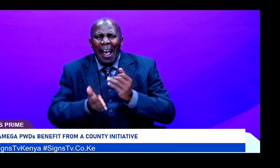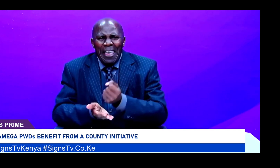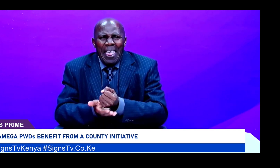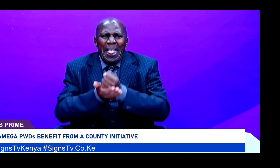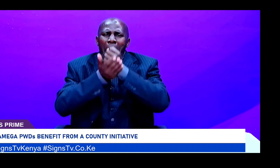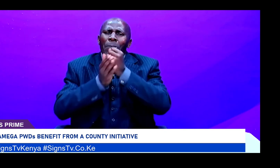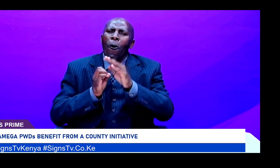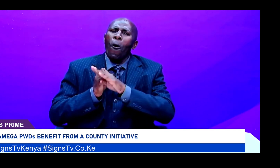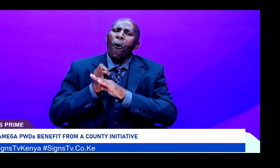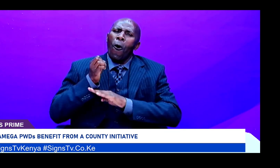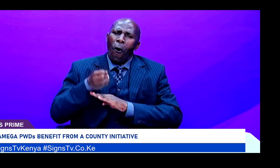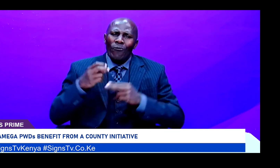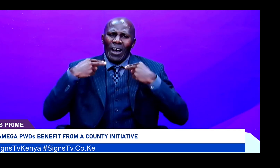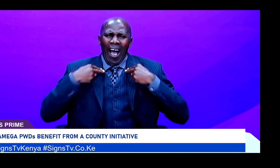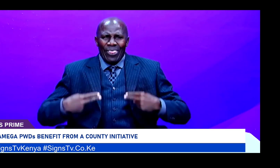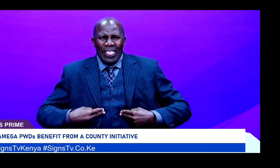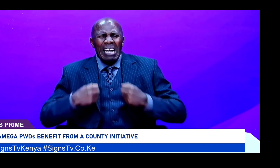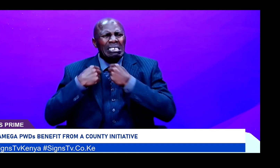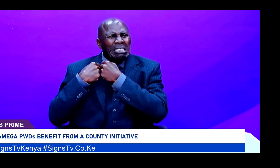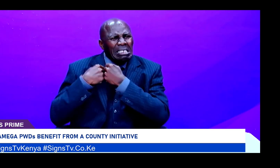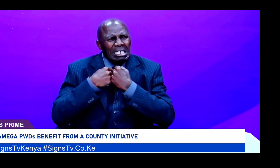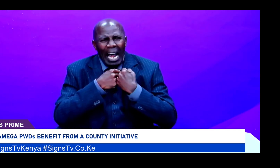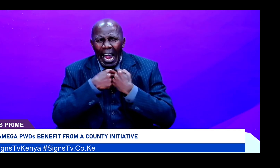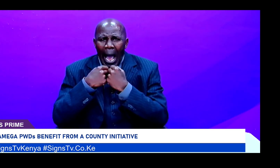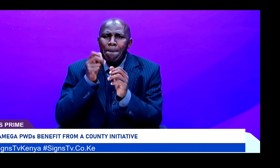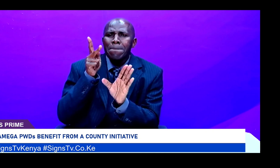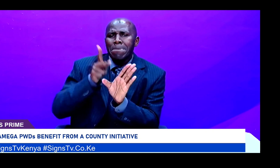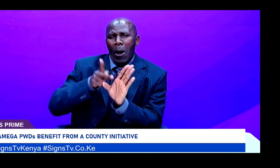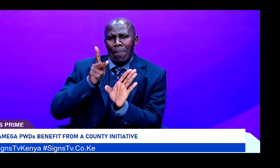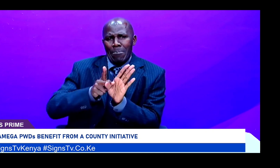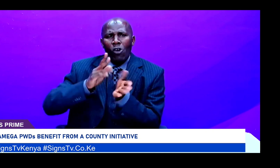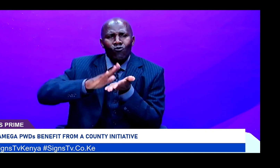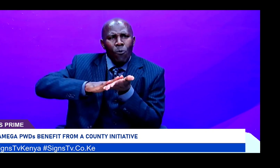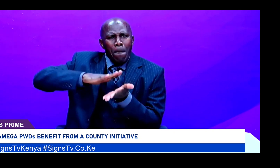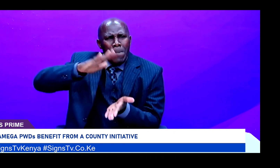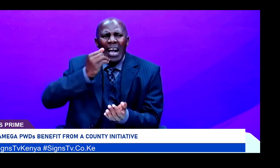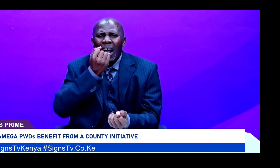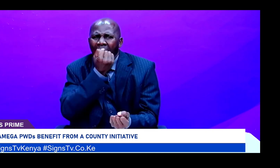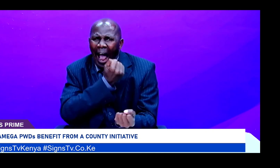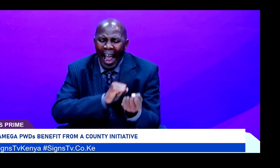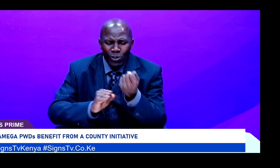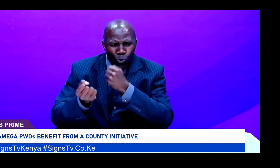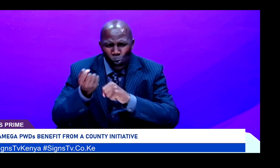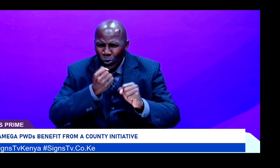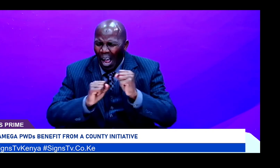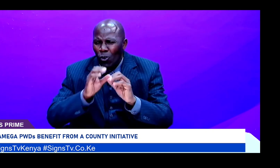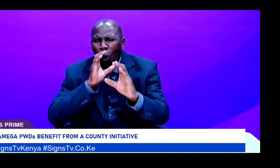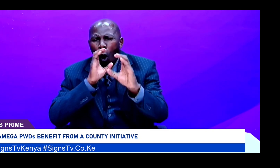The beneficiaries received a variety of assistive devices and other essential items designed to help